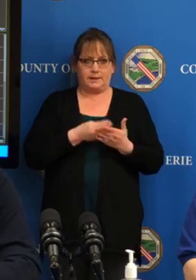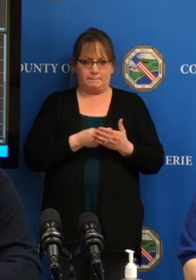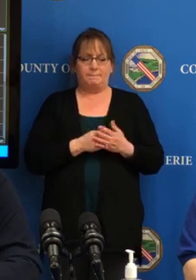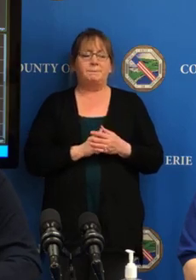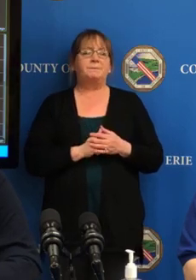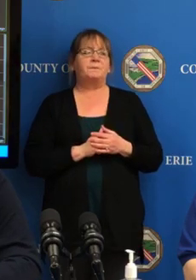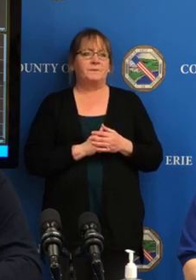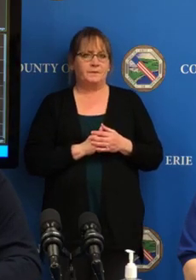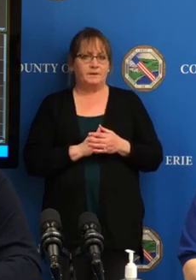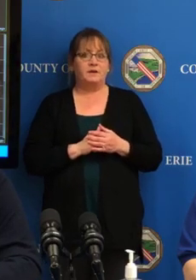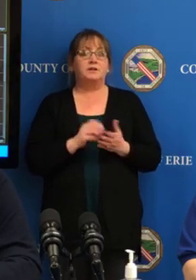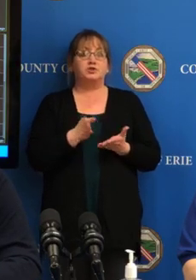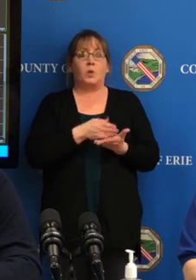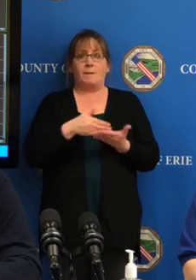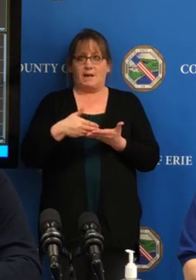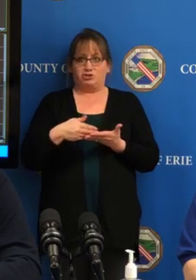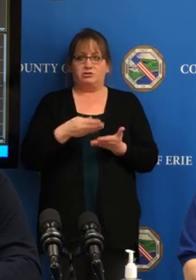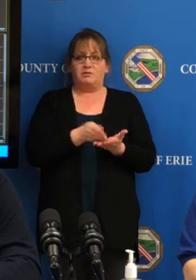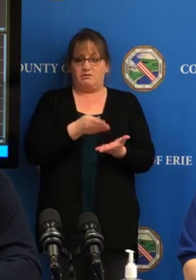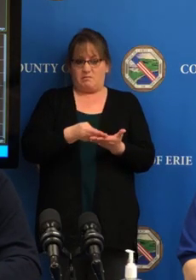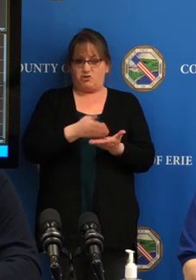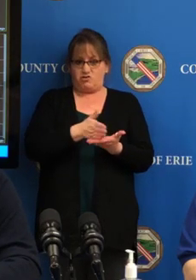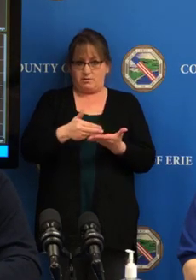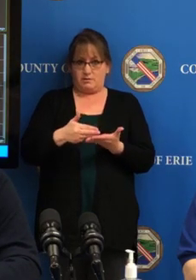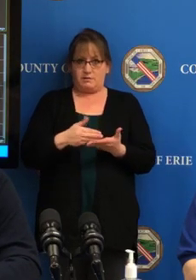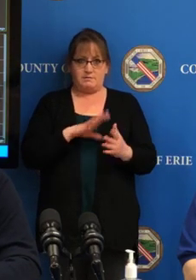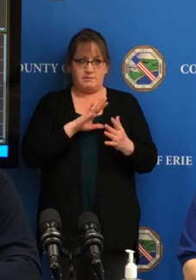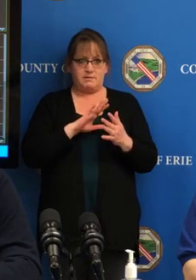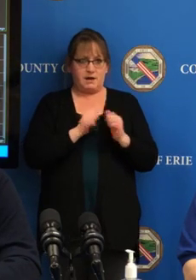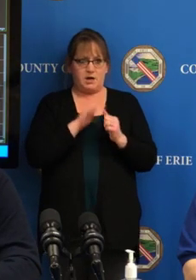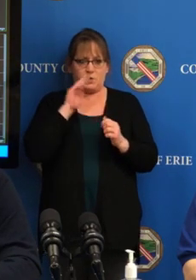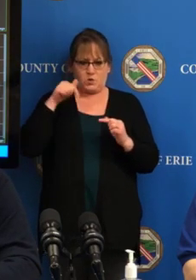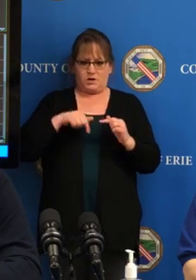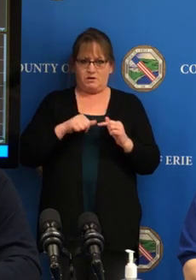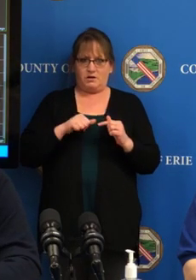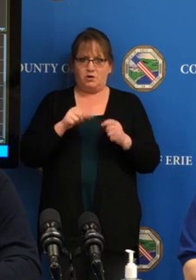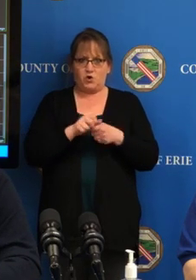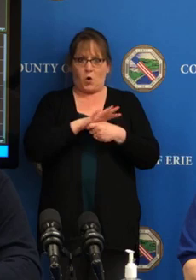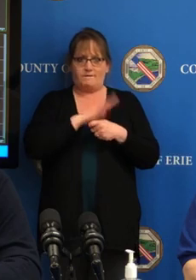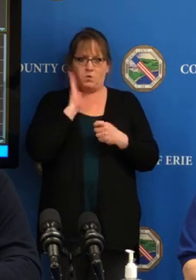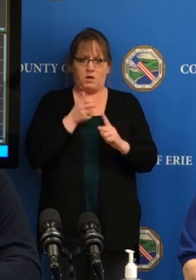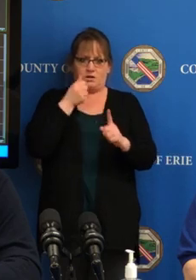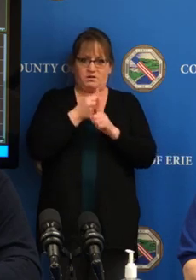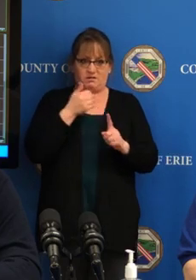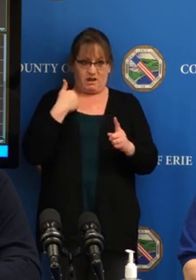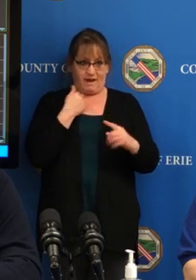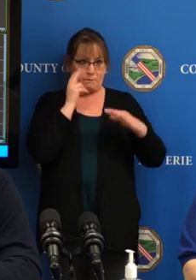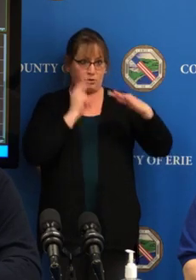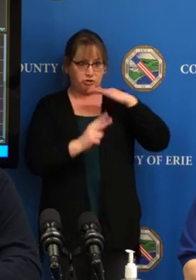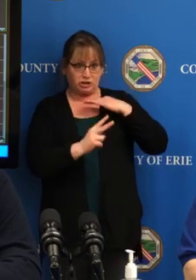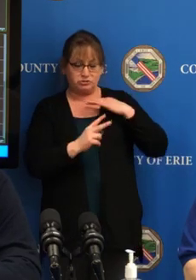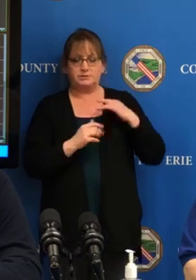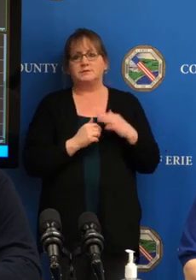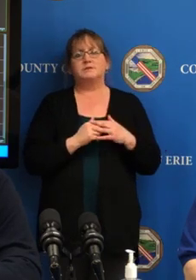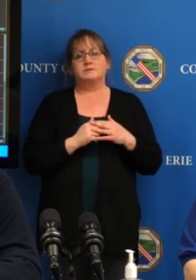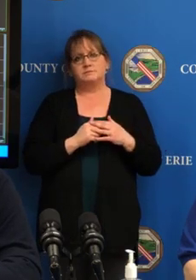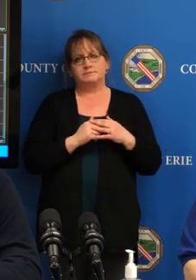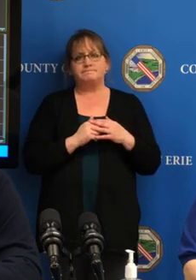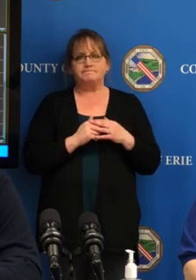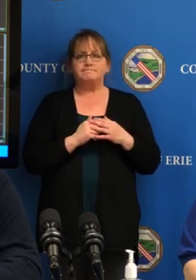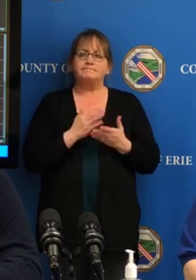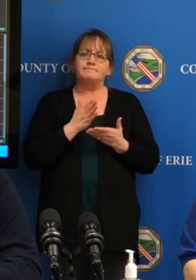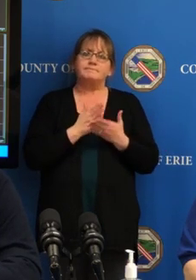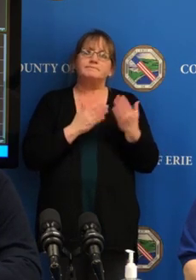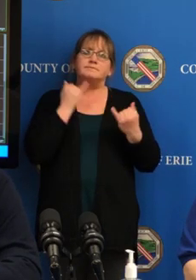regards to the Erie County budget and the impact this will have, and do we have projections? Well, we have some